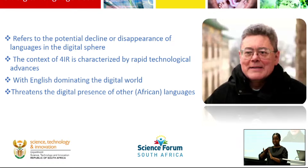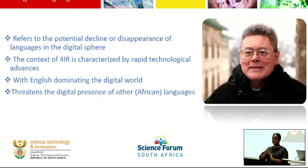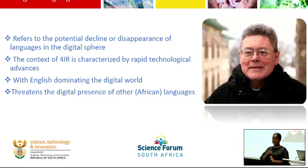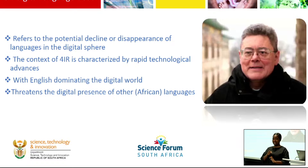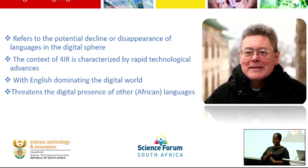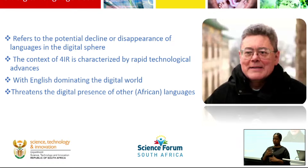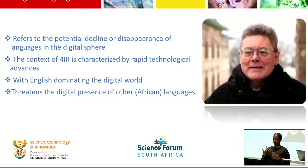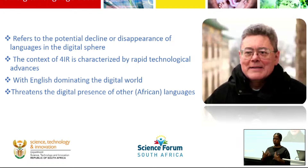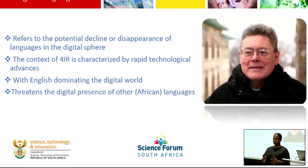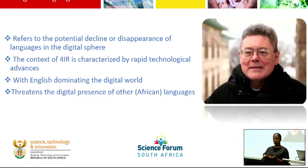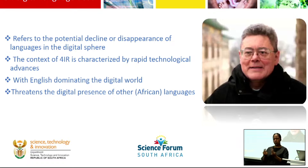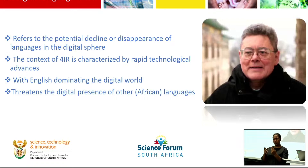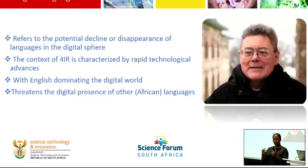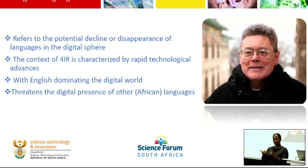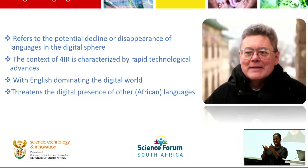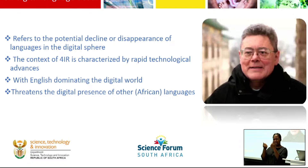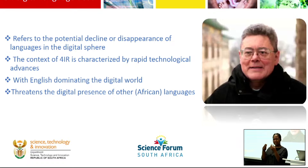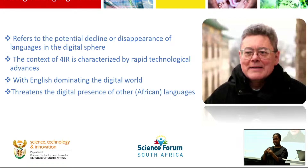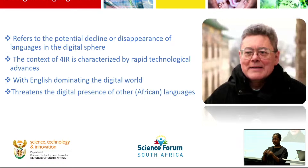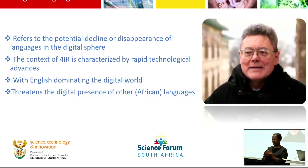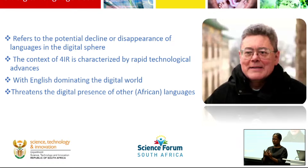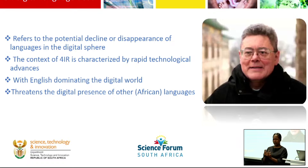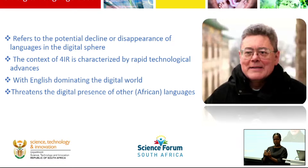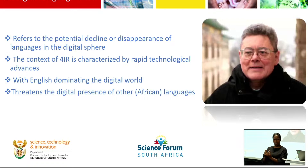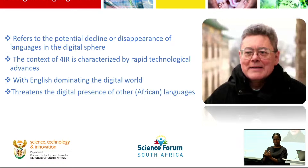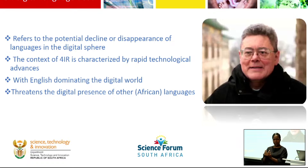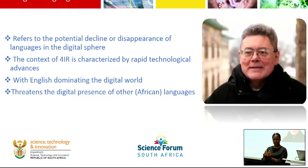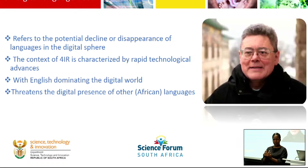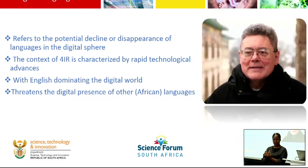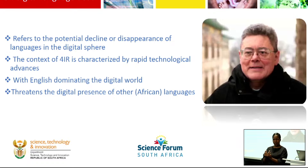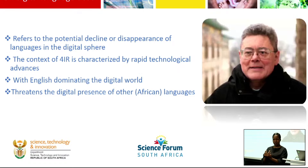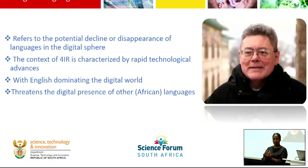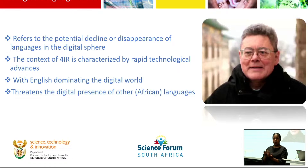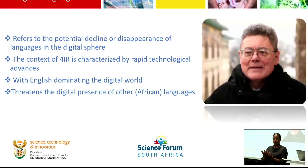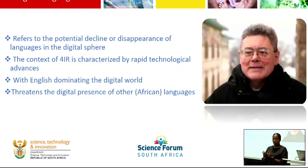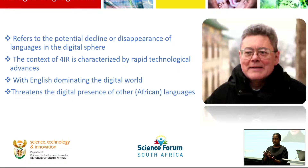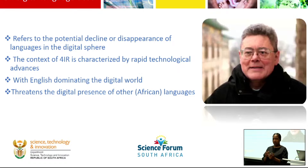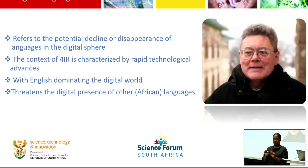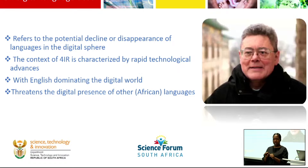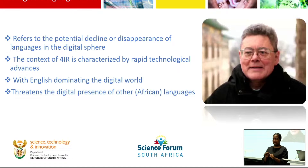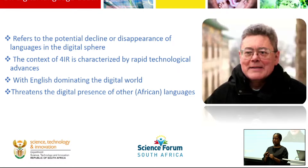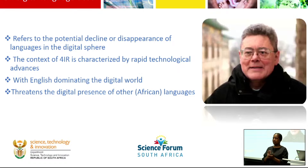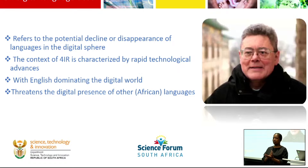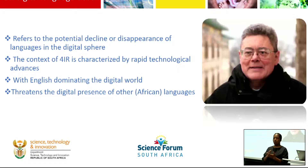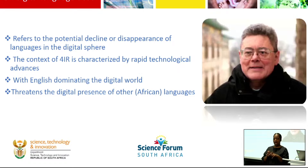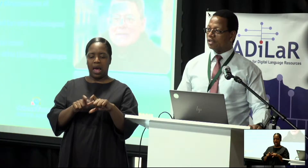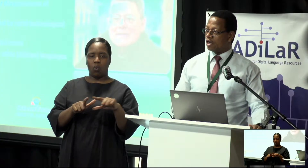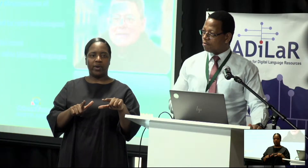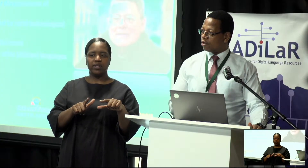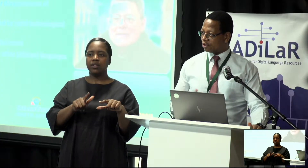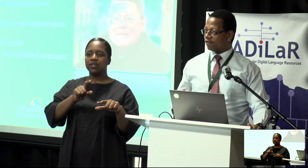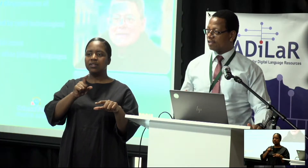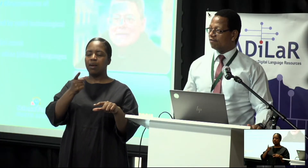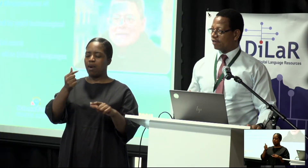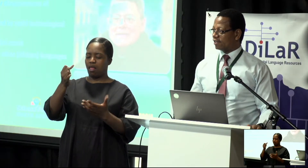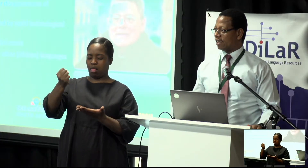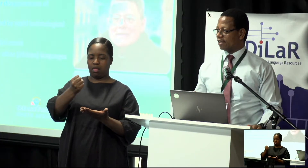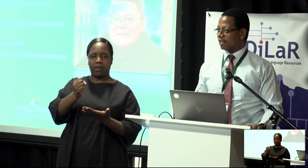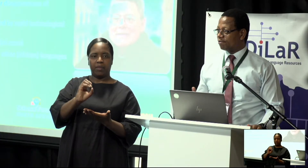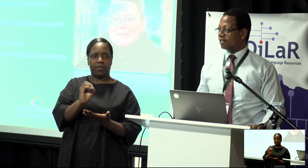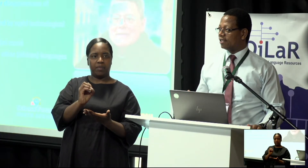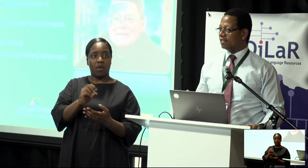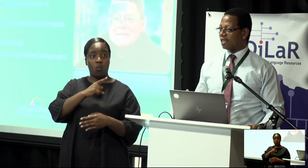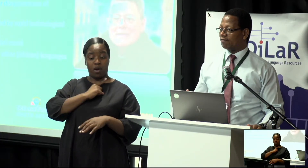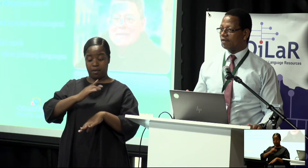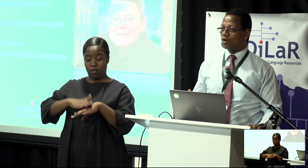a fresh challenge to these languages that are characterized normally as under-resourced. This is because most of this